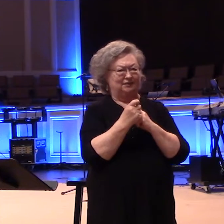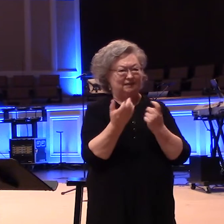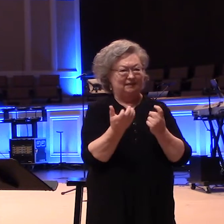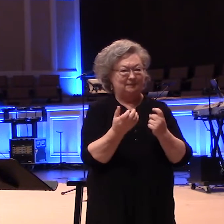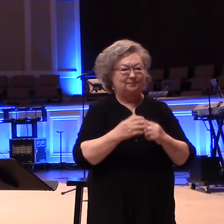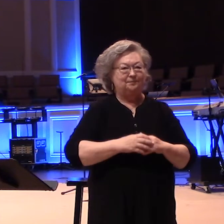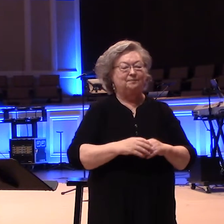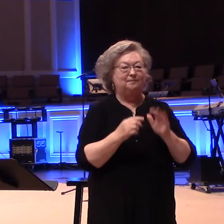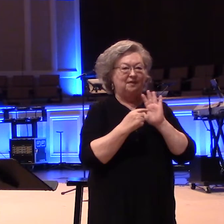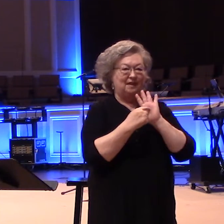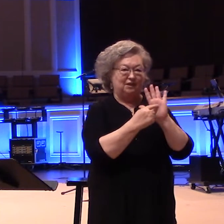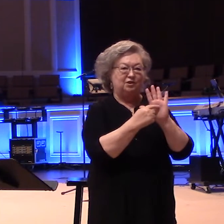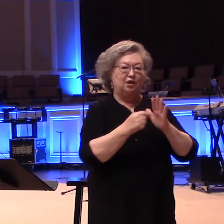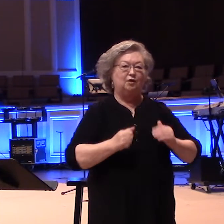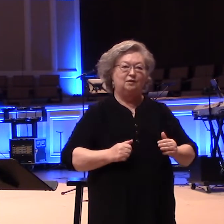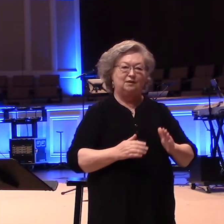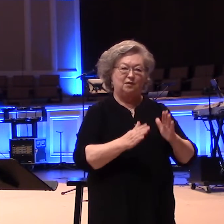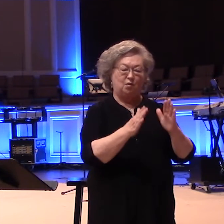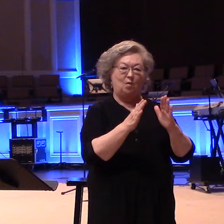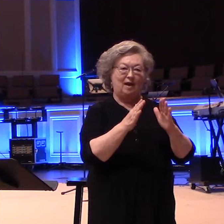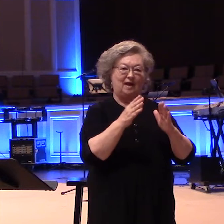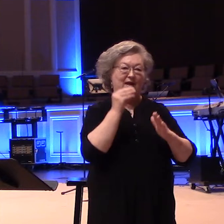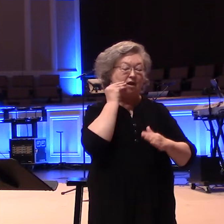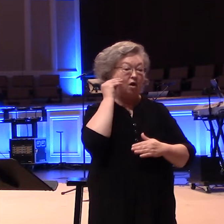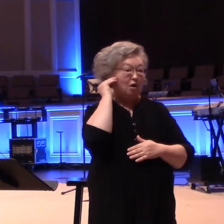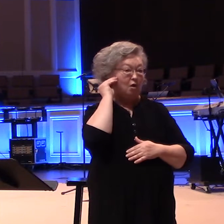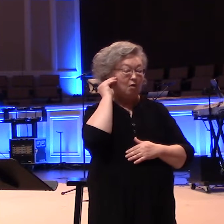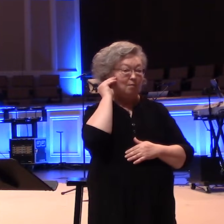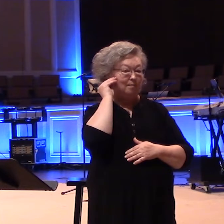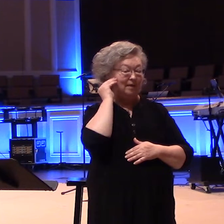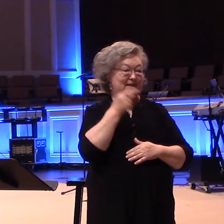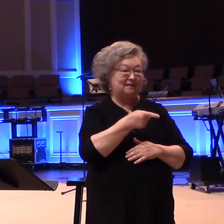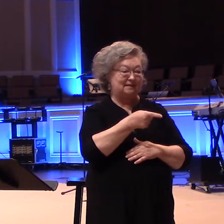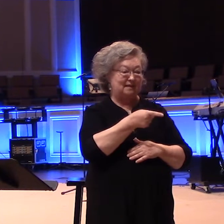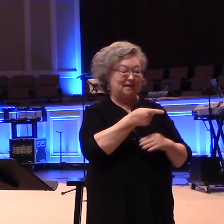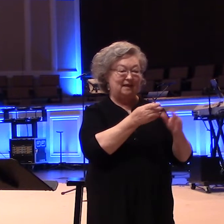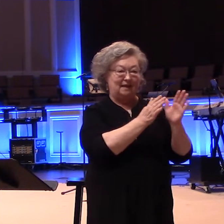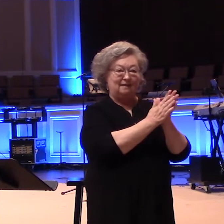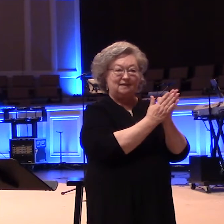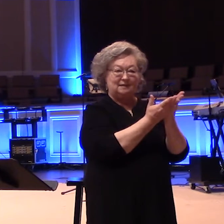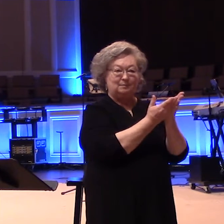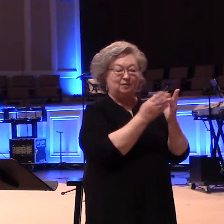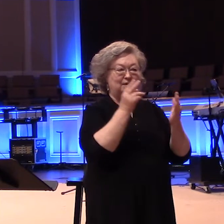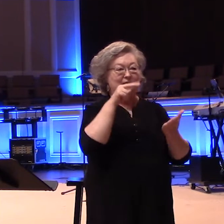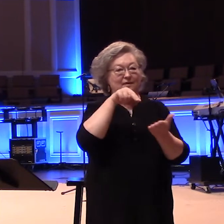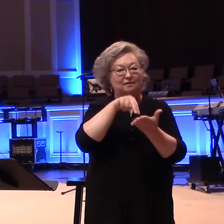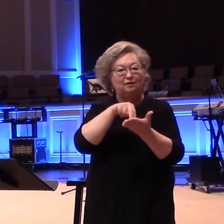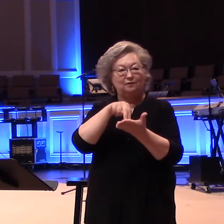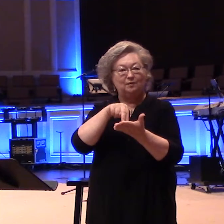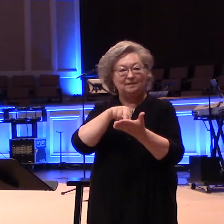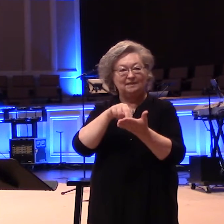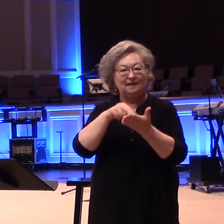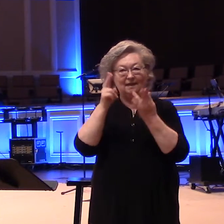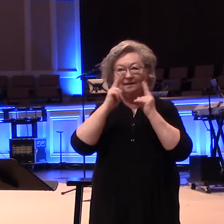that characterizes the way home in Malachi. Would you stand with me as we honor God in the reading of his word?